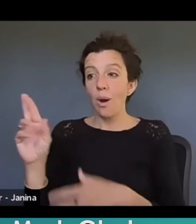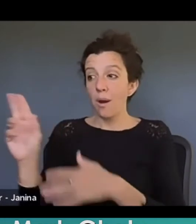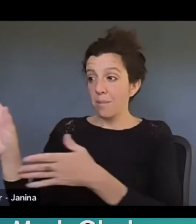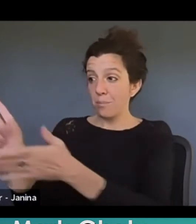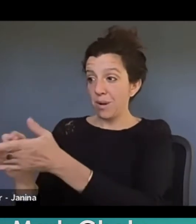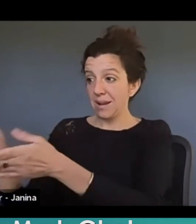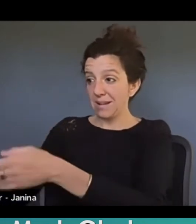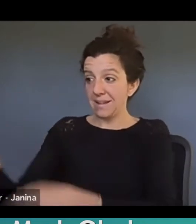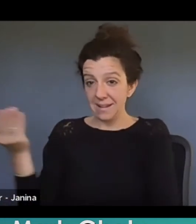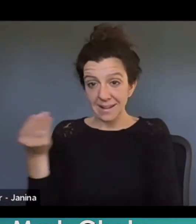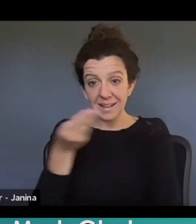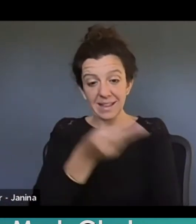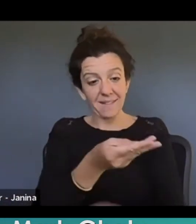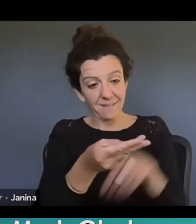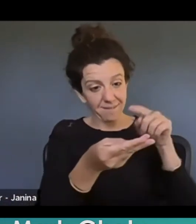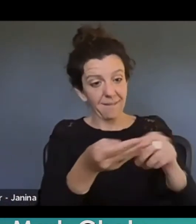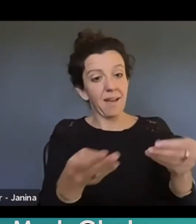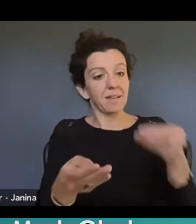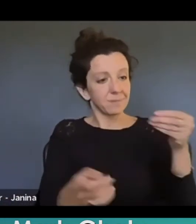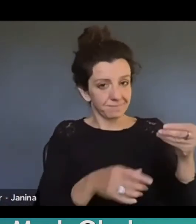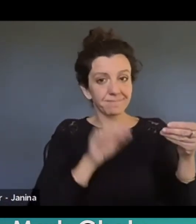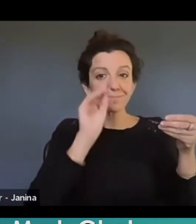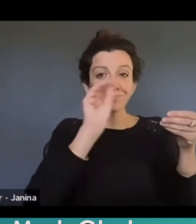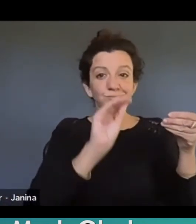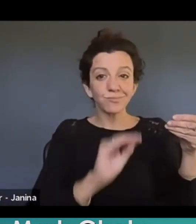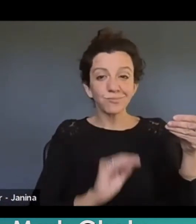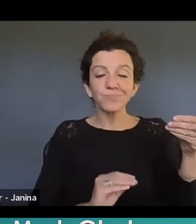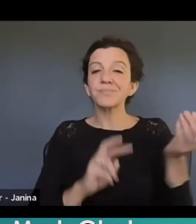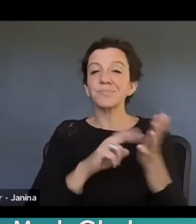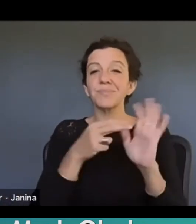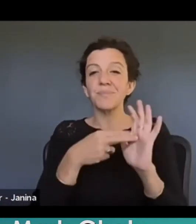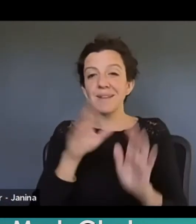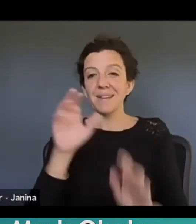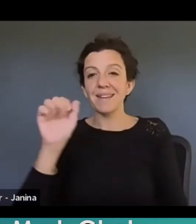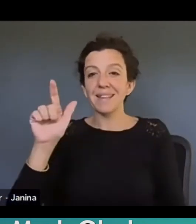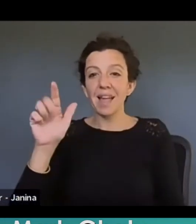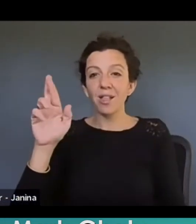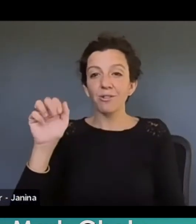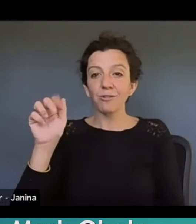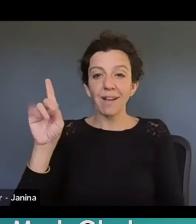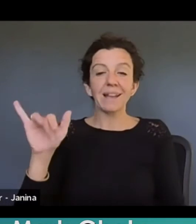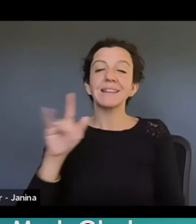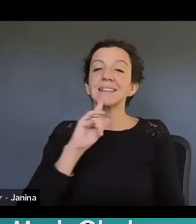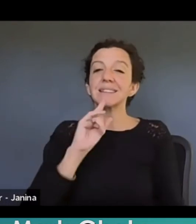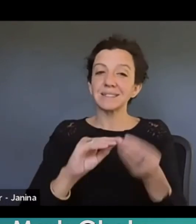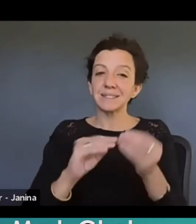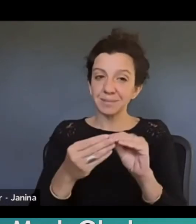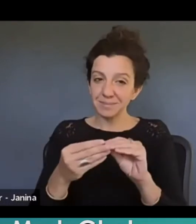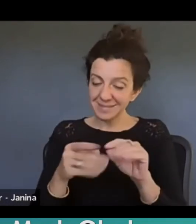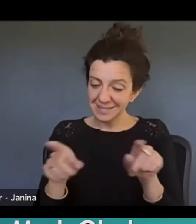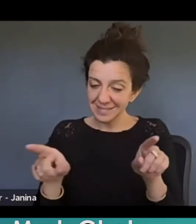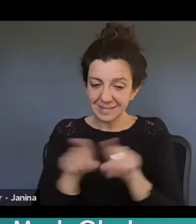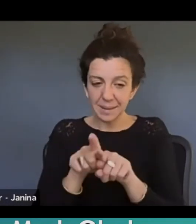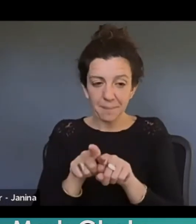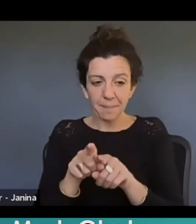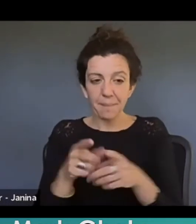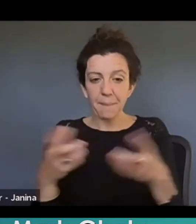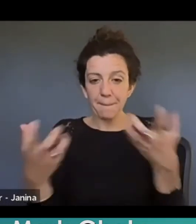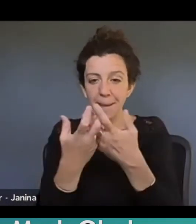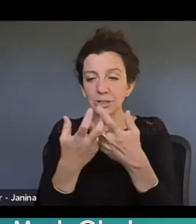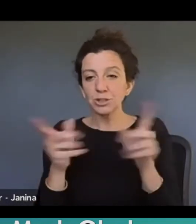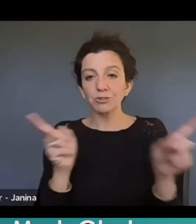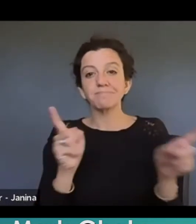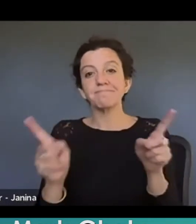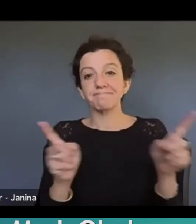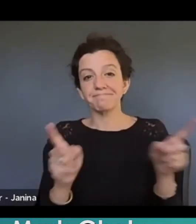same information that we would through the CalReady system back to local public health departments so that